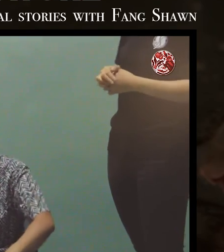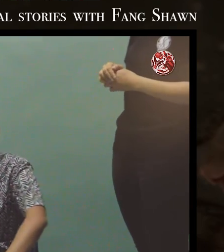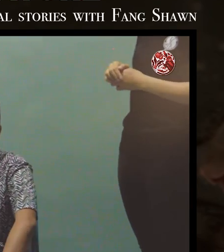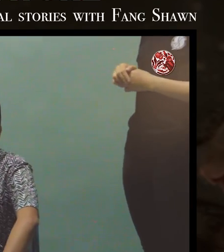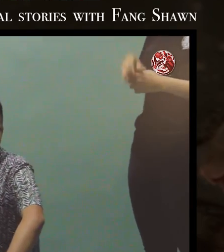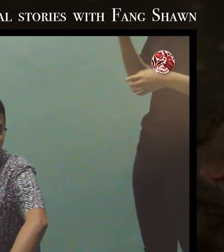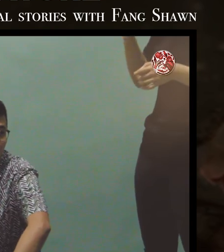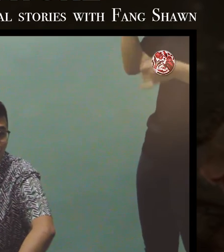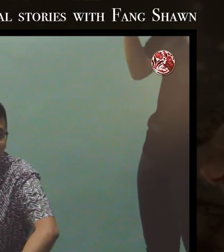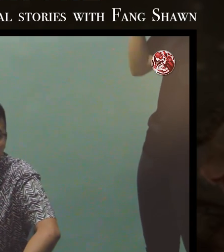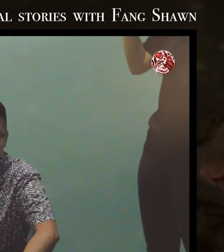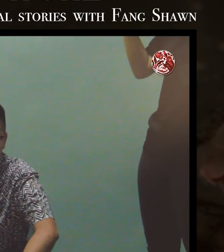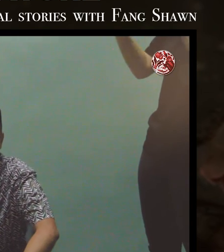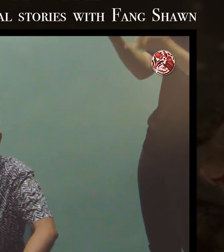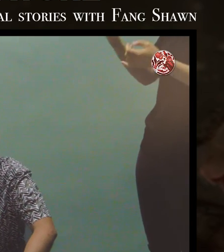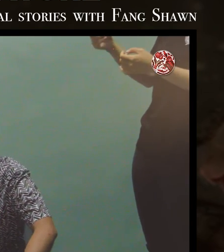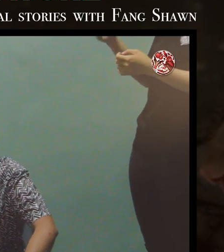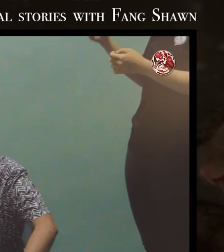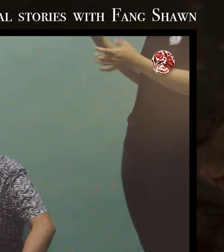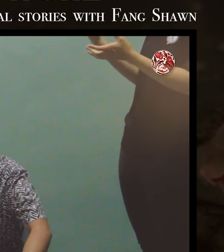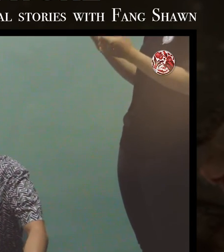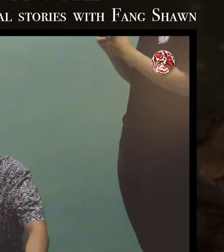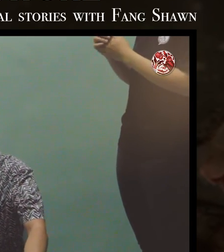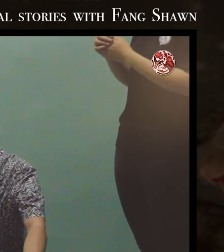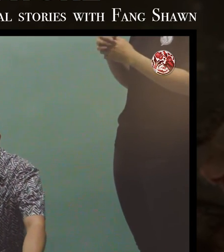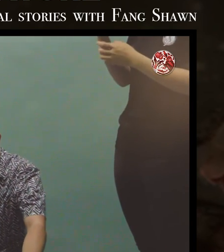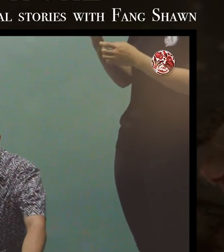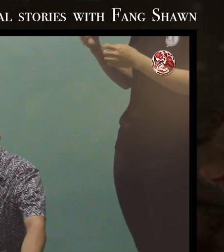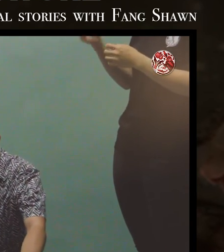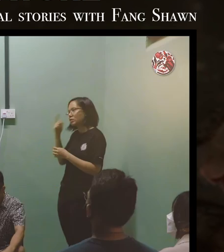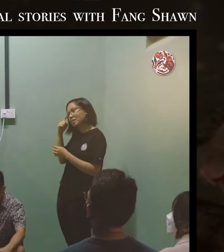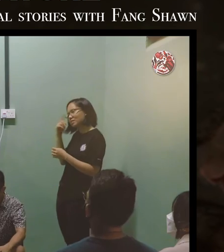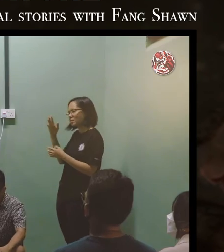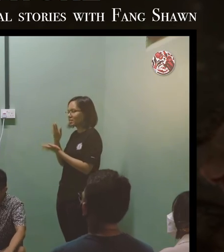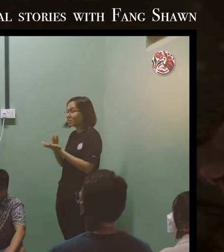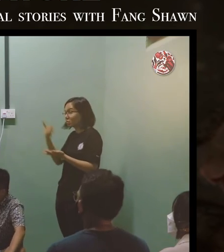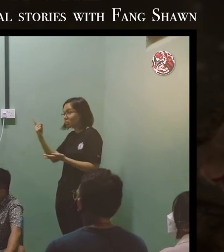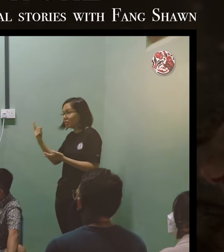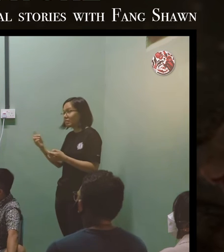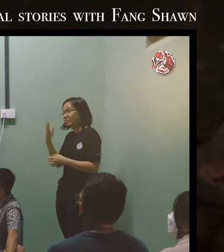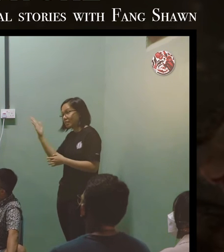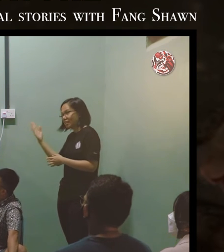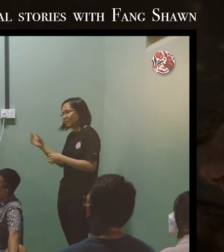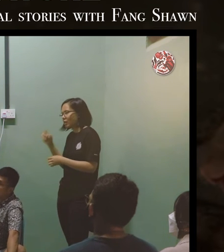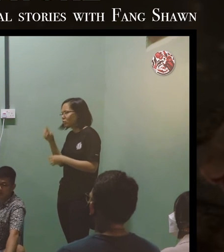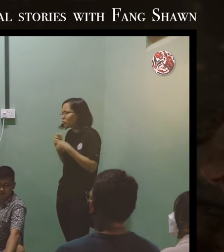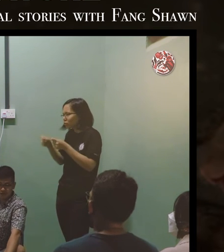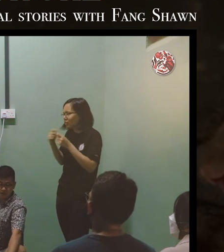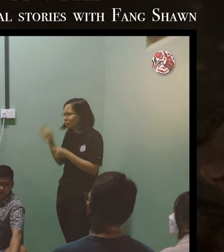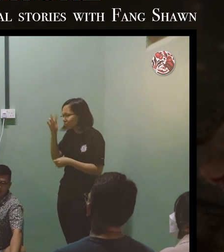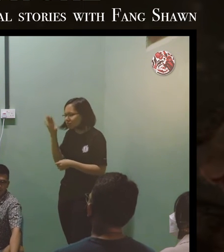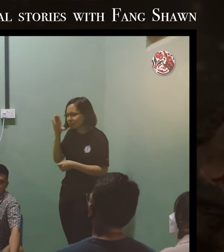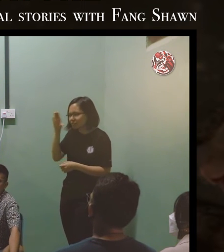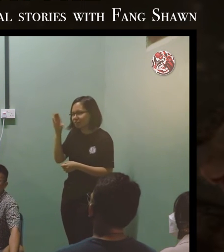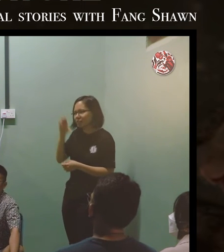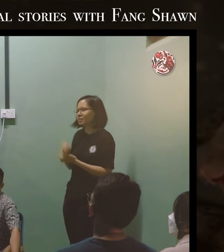stressed, right? Same thing for the bird, right? You're hearing something, but you don't see anything. And not only that, but you're bringing it out to the open.